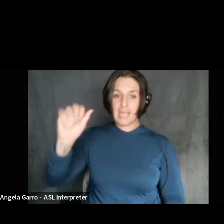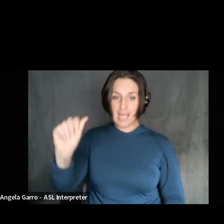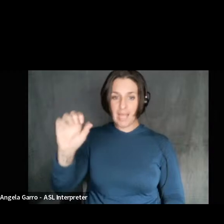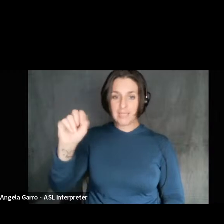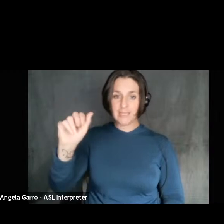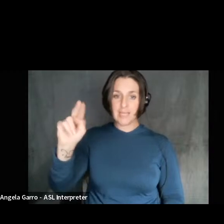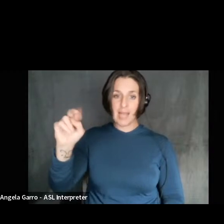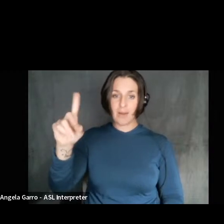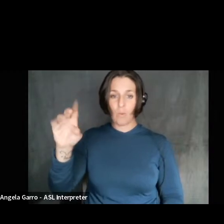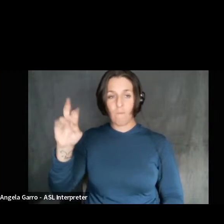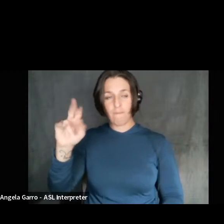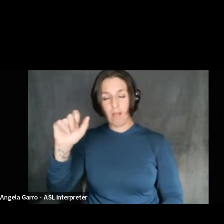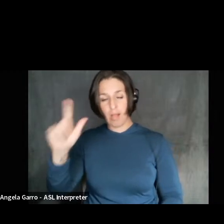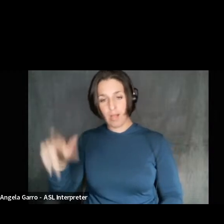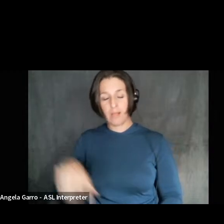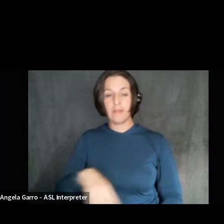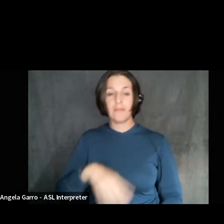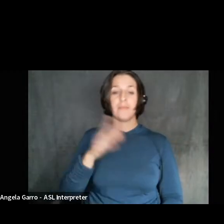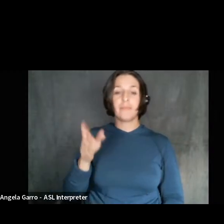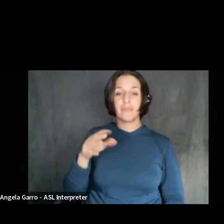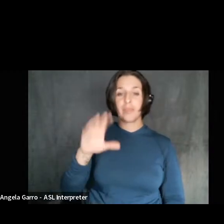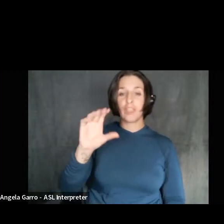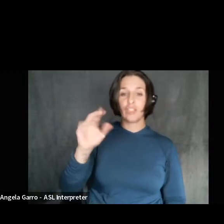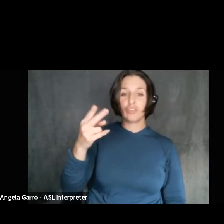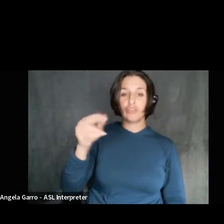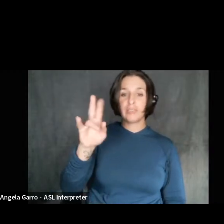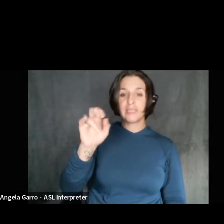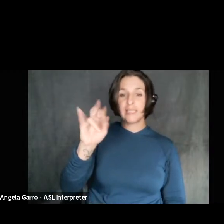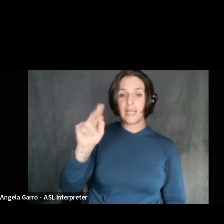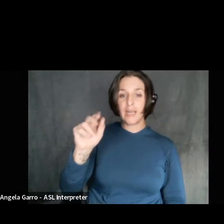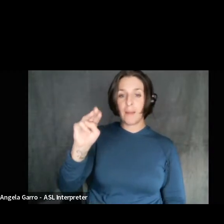Christina Montanez Velasquez,